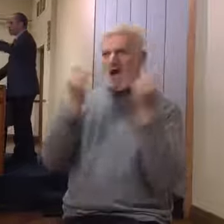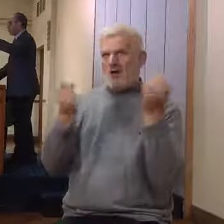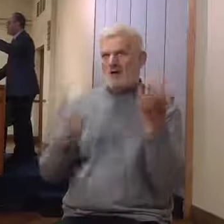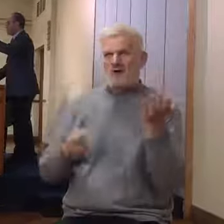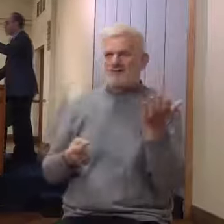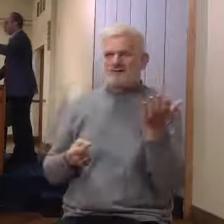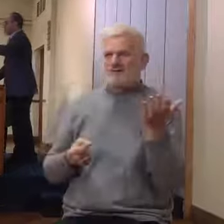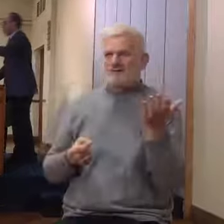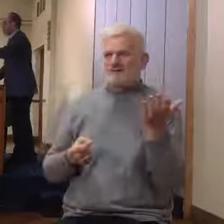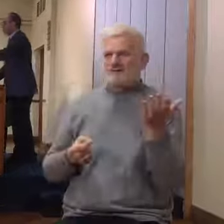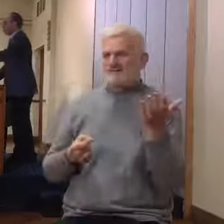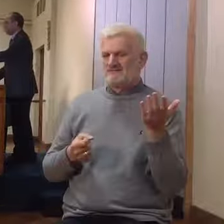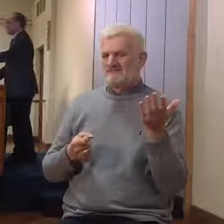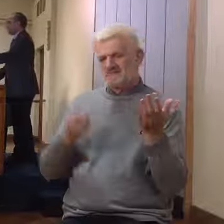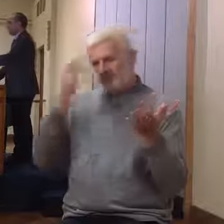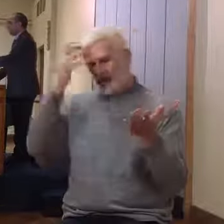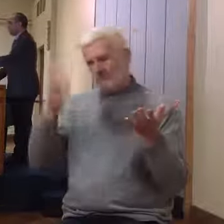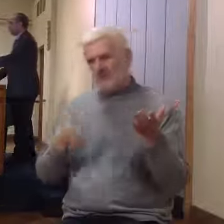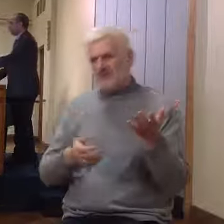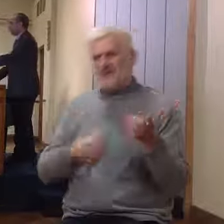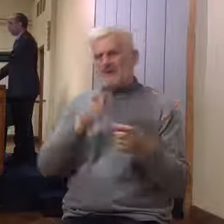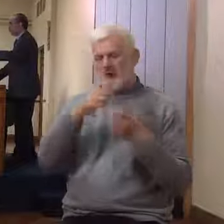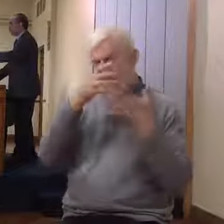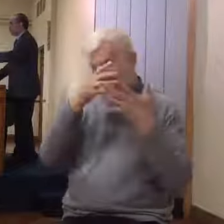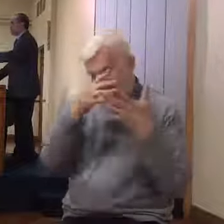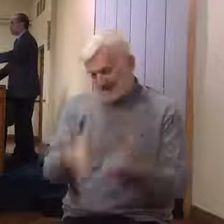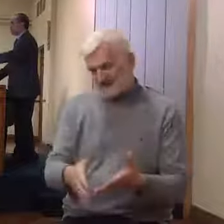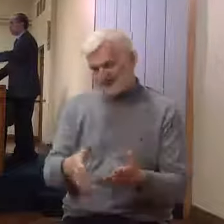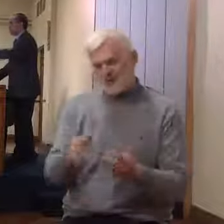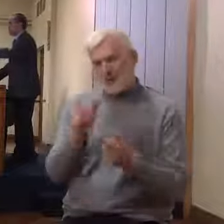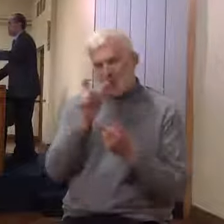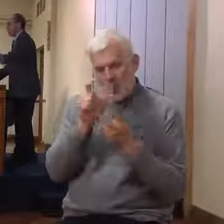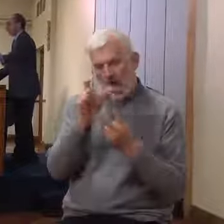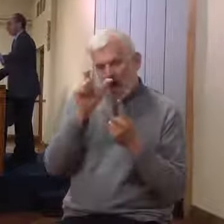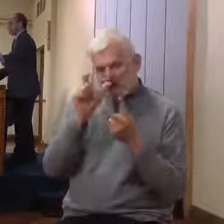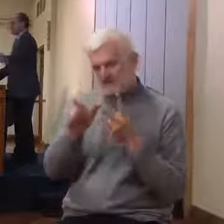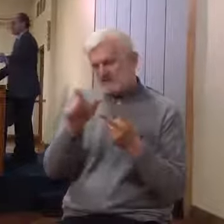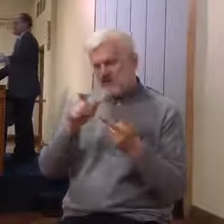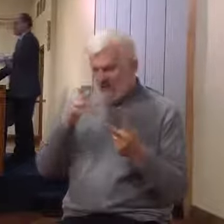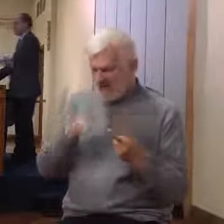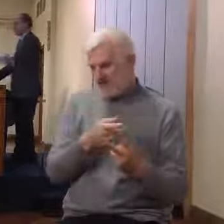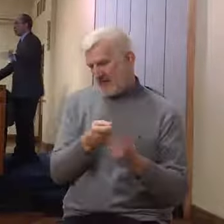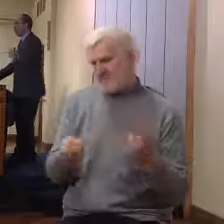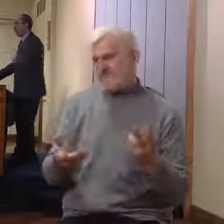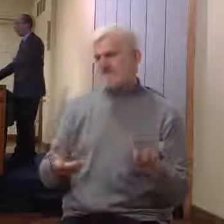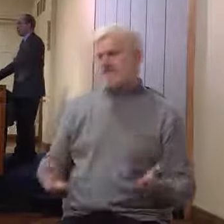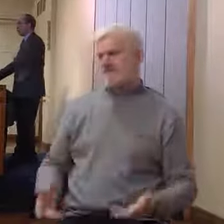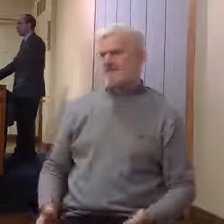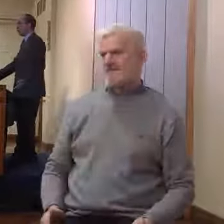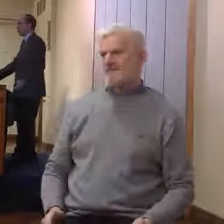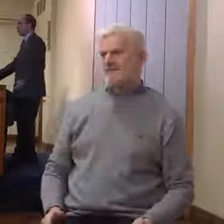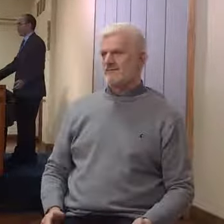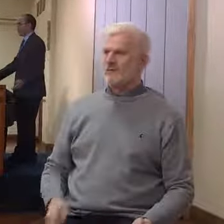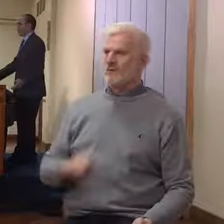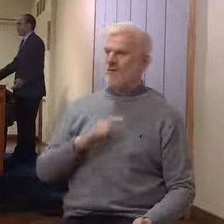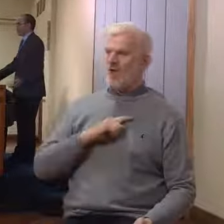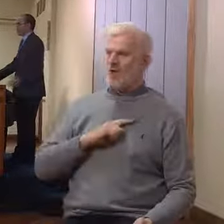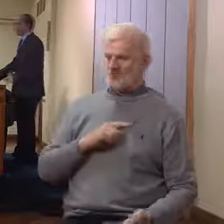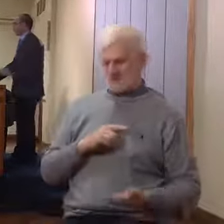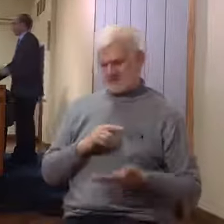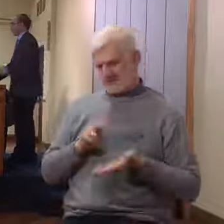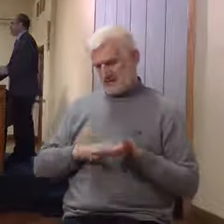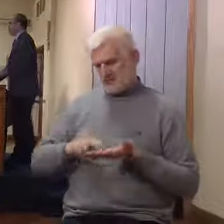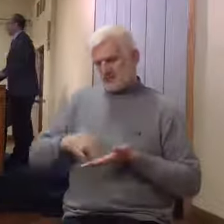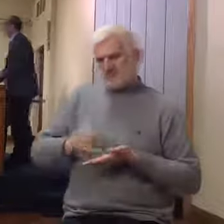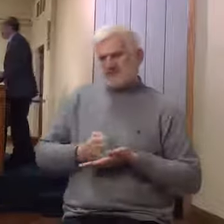the word government. These are words that we hate in our natural state.